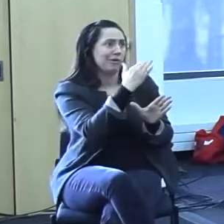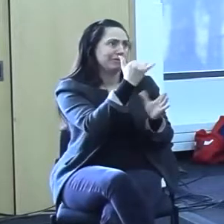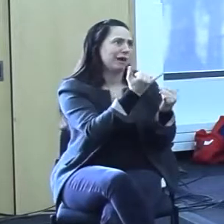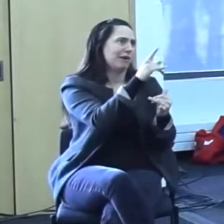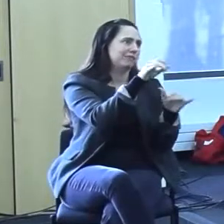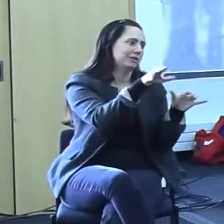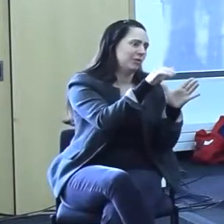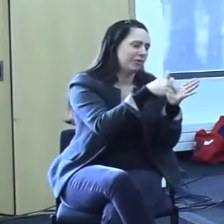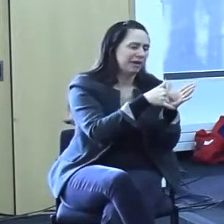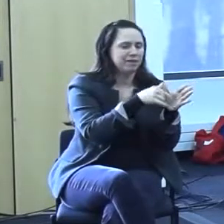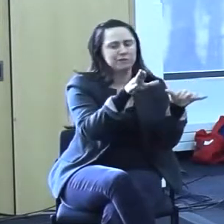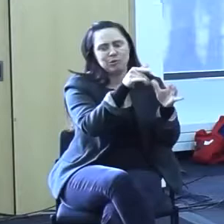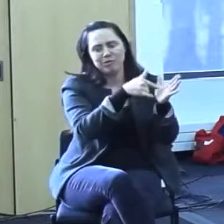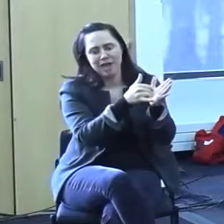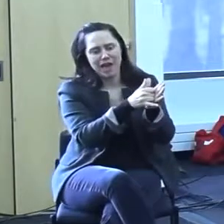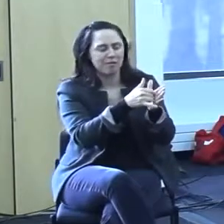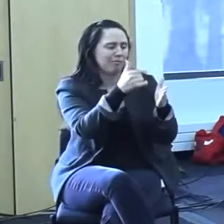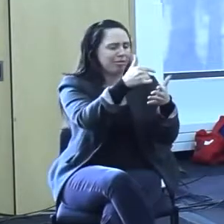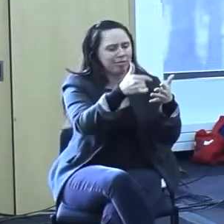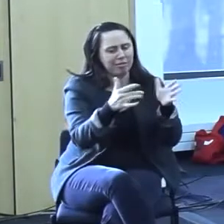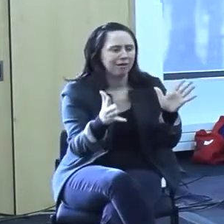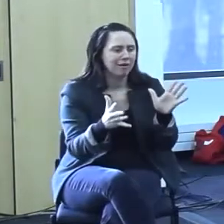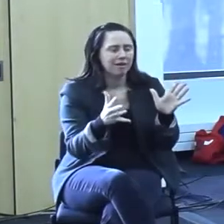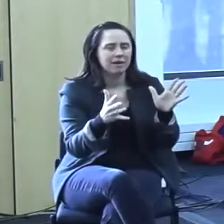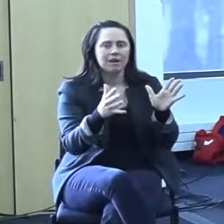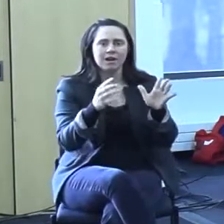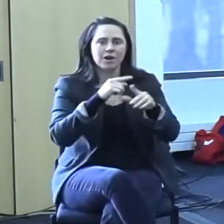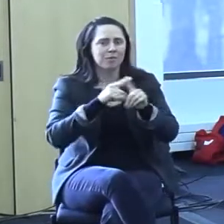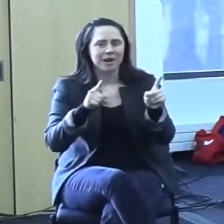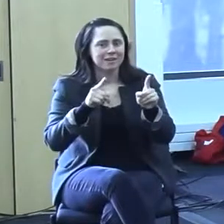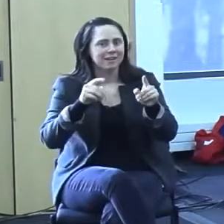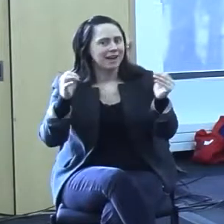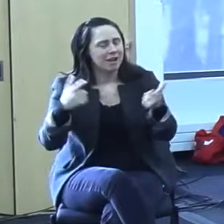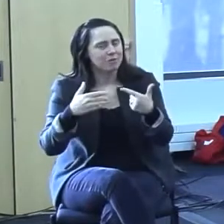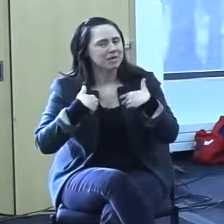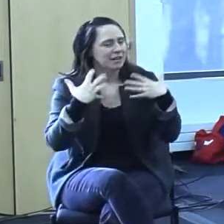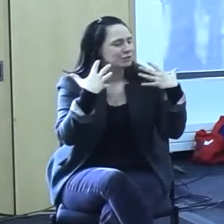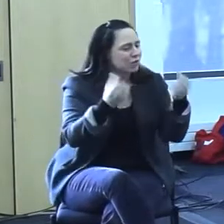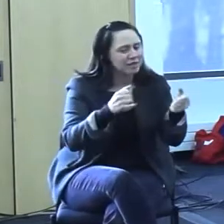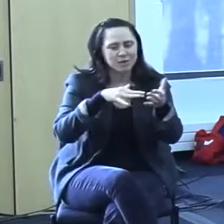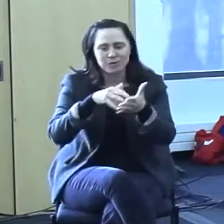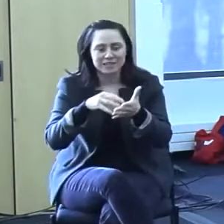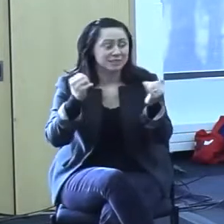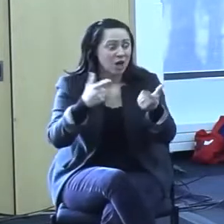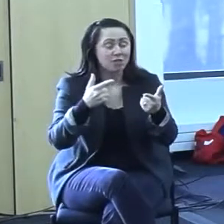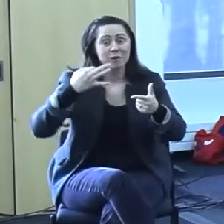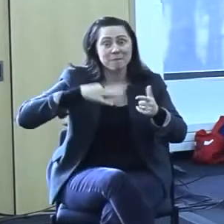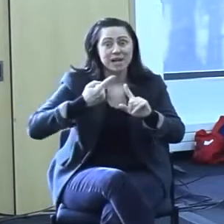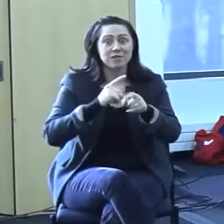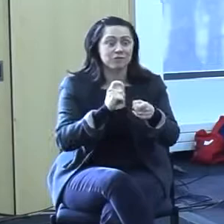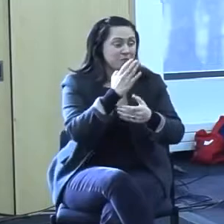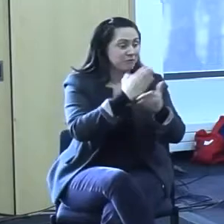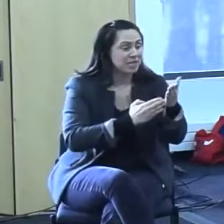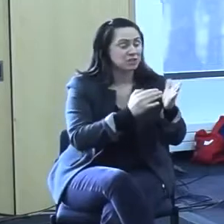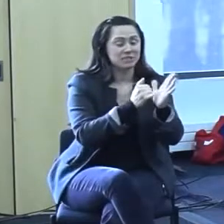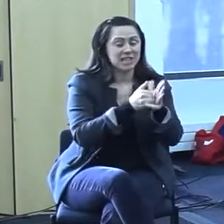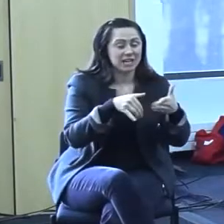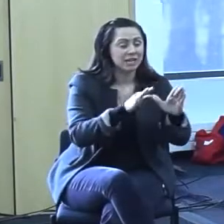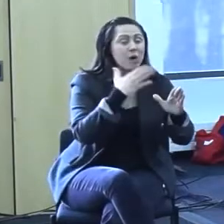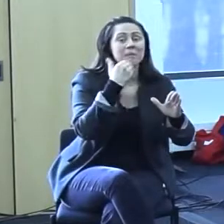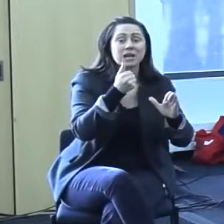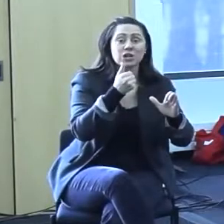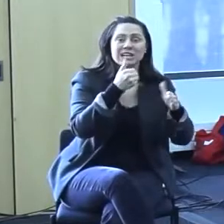do this and now we have to do that, without recognizing that all of us have strengths and weaknesses and benefit from features that allow